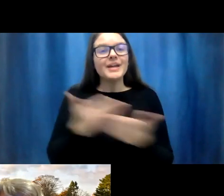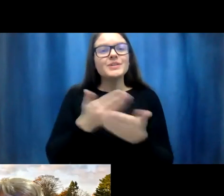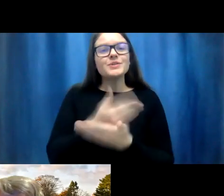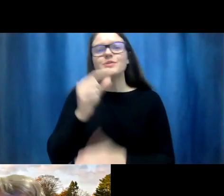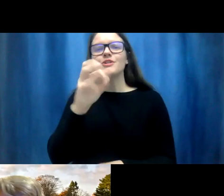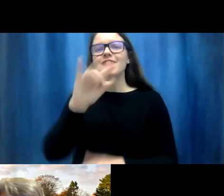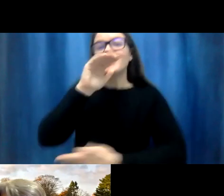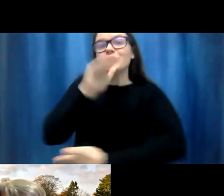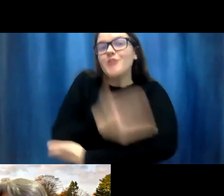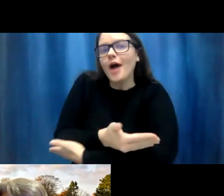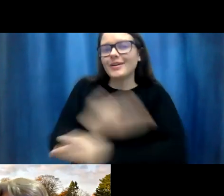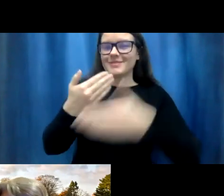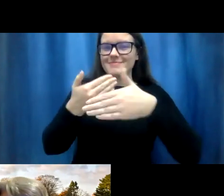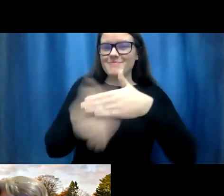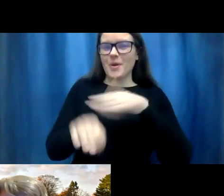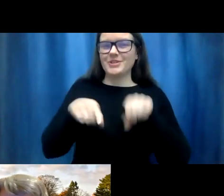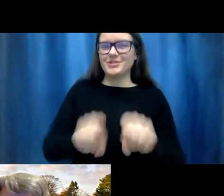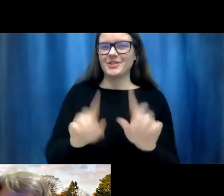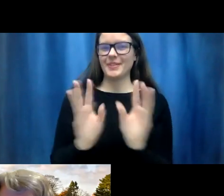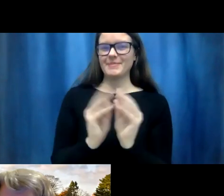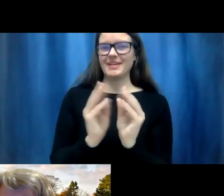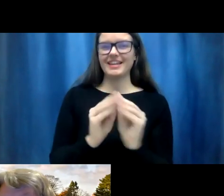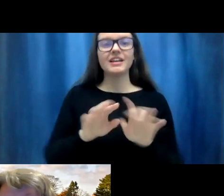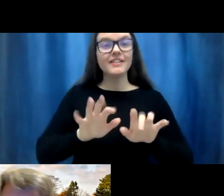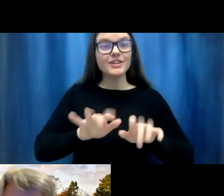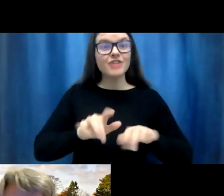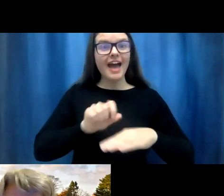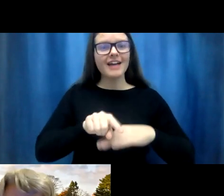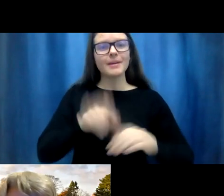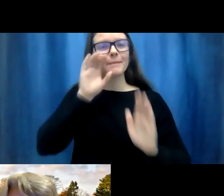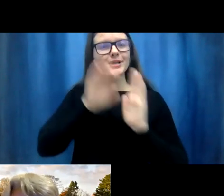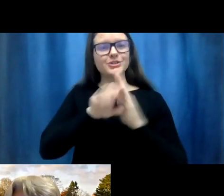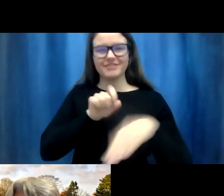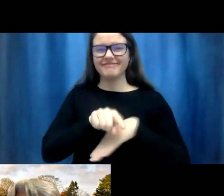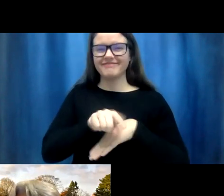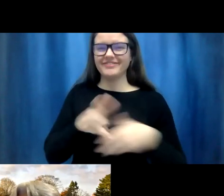born during this meeting. She's in chat if you click on the image.